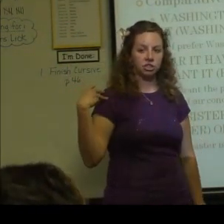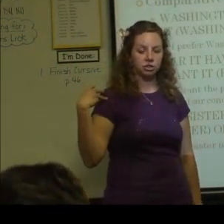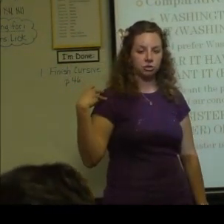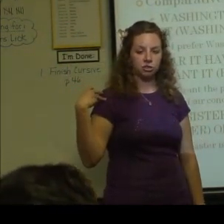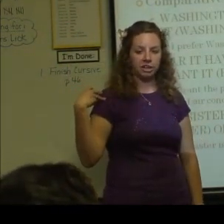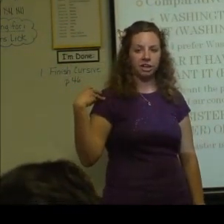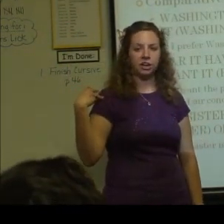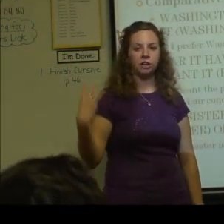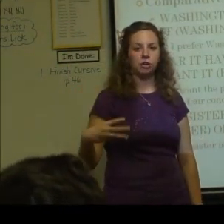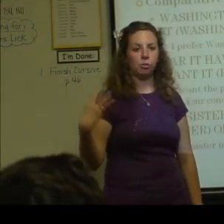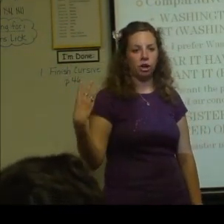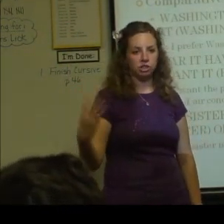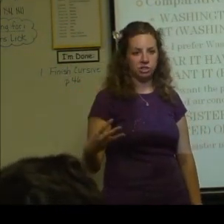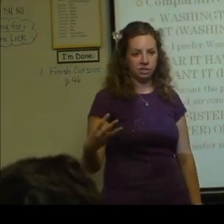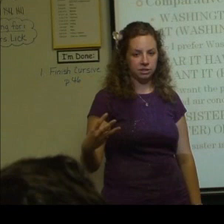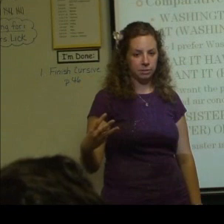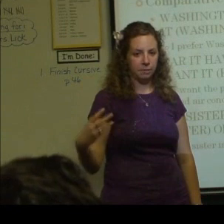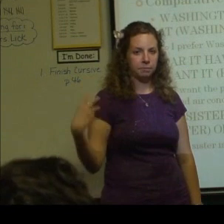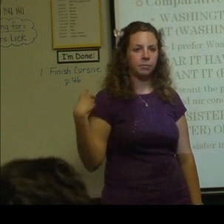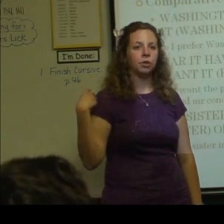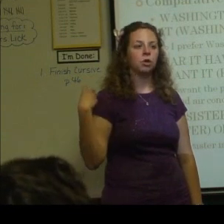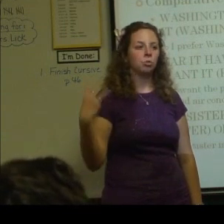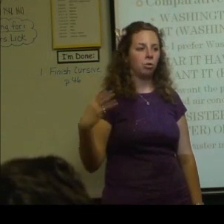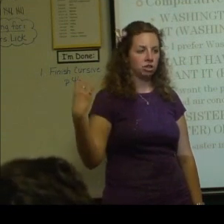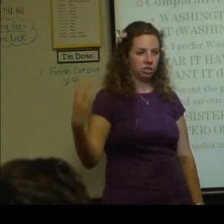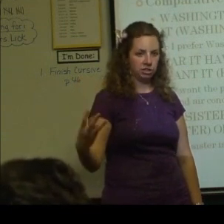your shoulder here, and you'll go Washington this way. Washington.